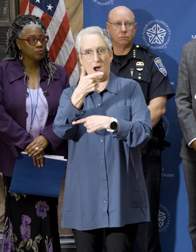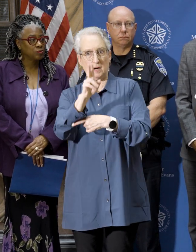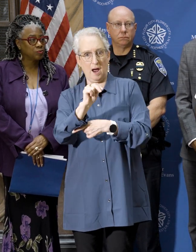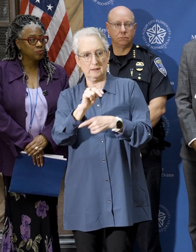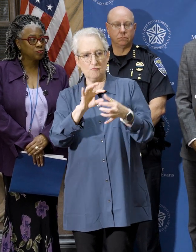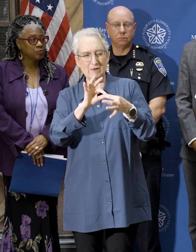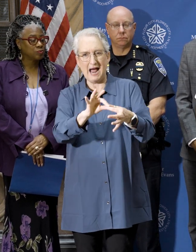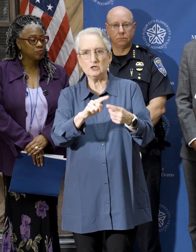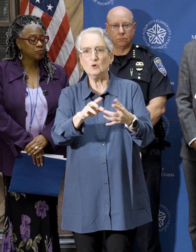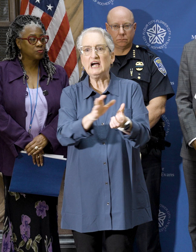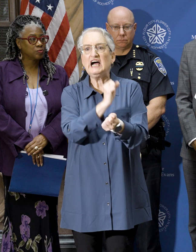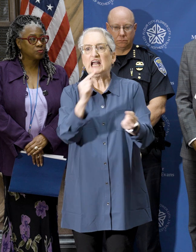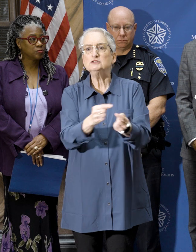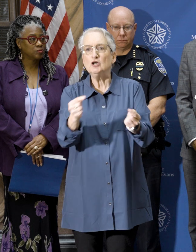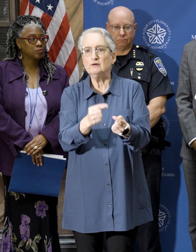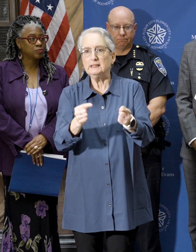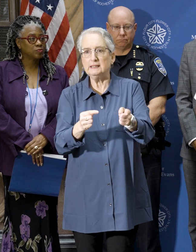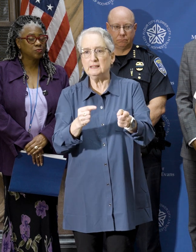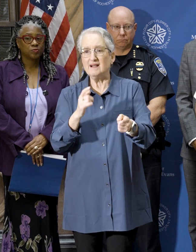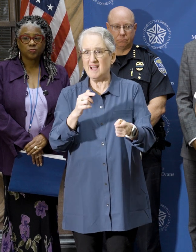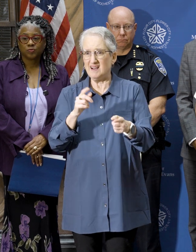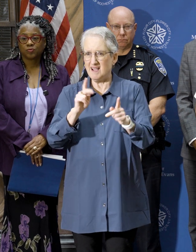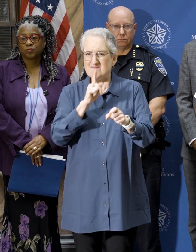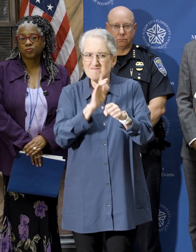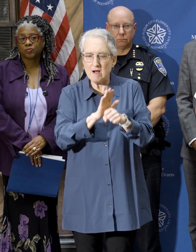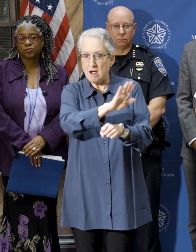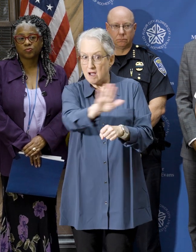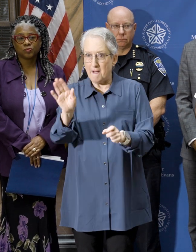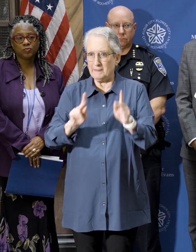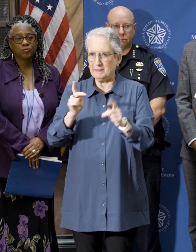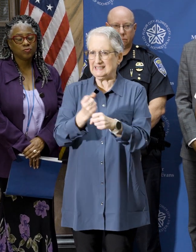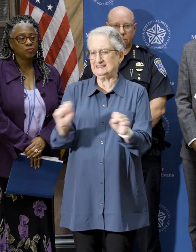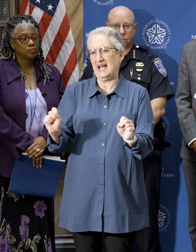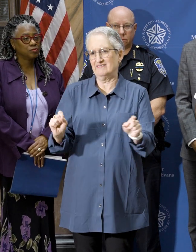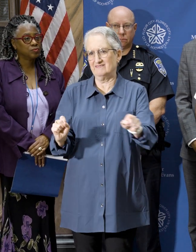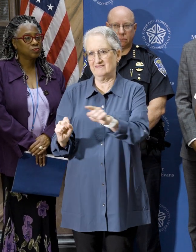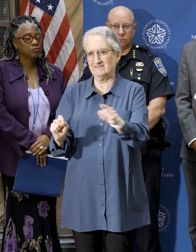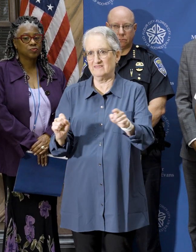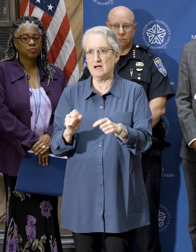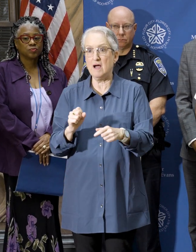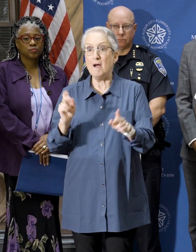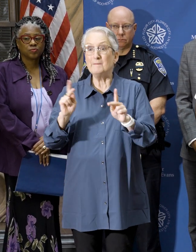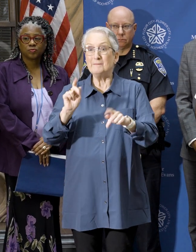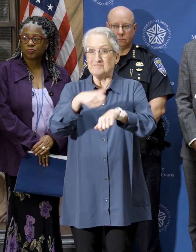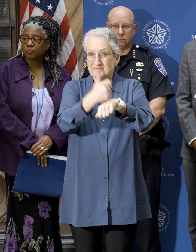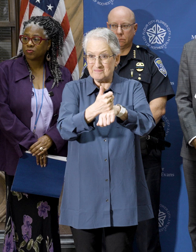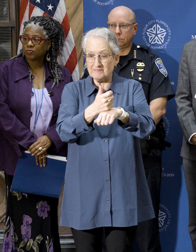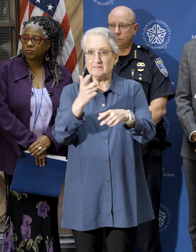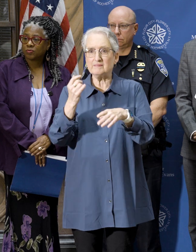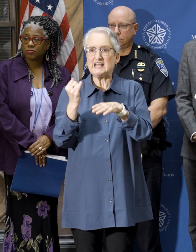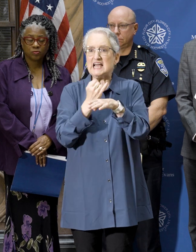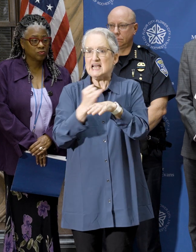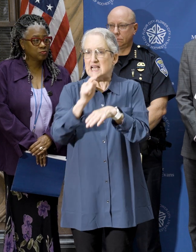public safety and incident stabilization. The department has consistently implemented industry standard practices proven to